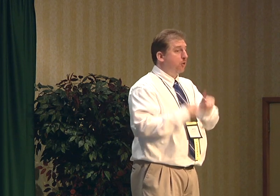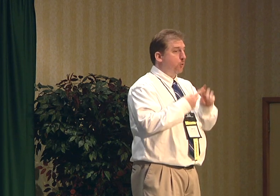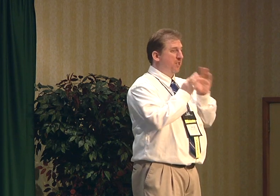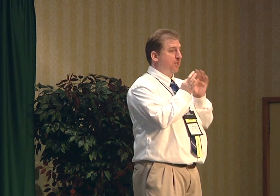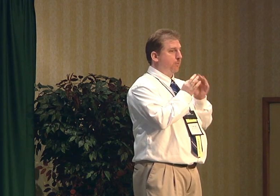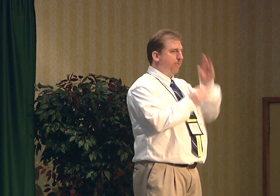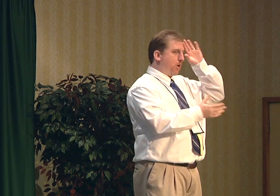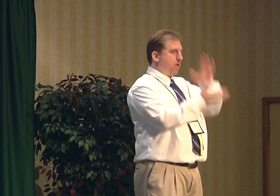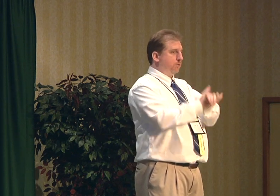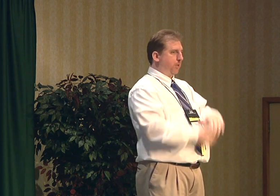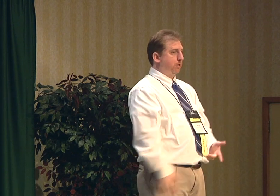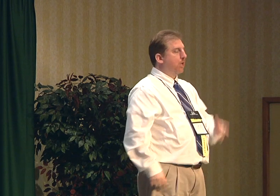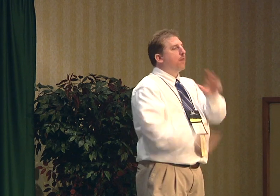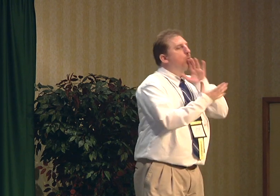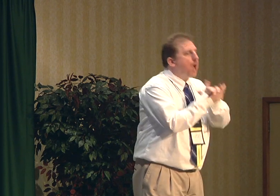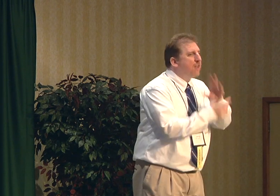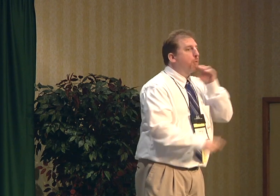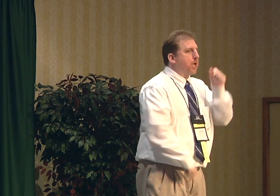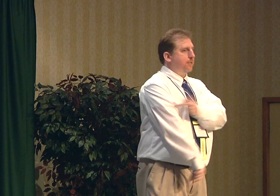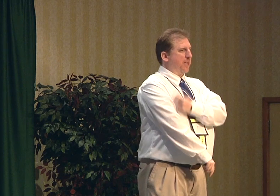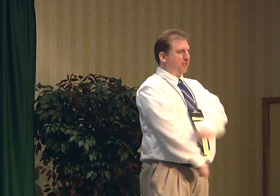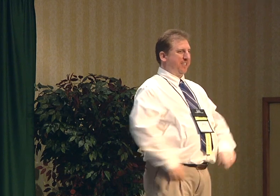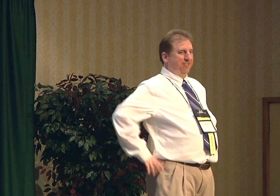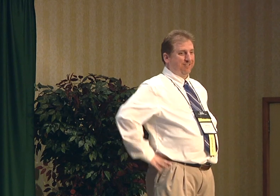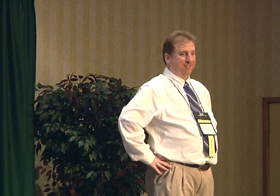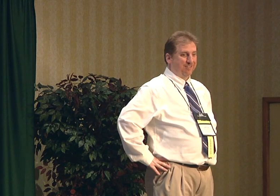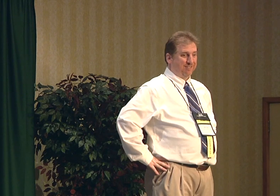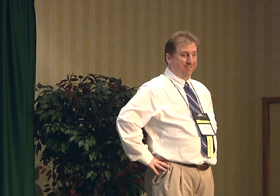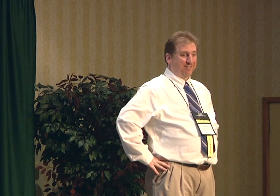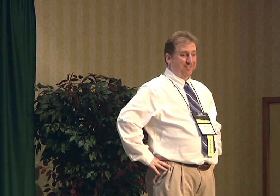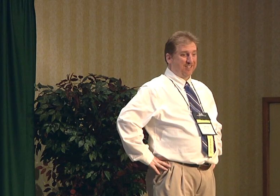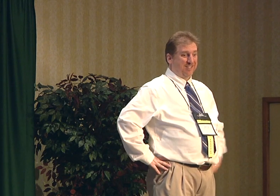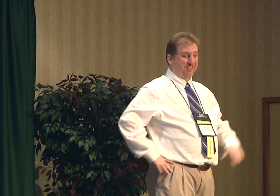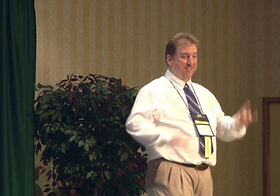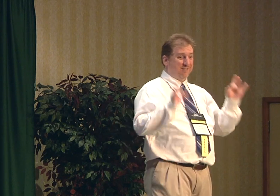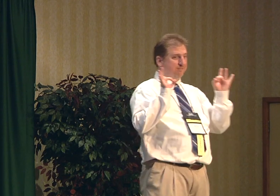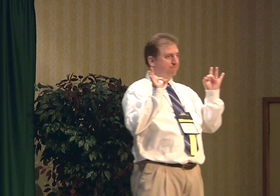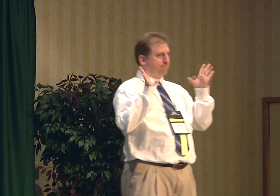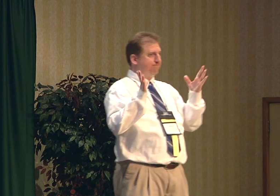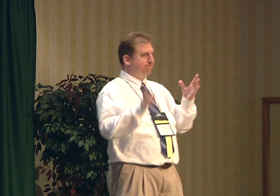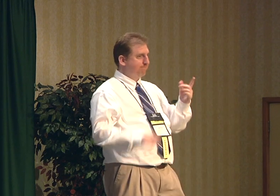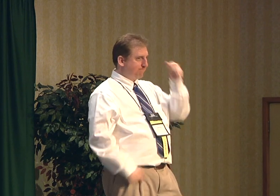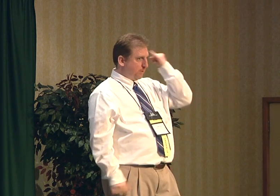The wife had to interpret for the husband. And the wife was the actual patient. The husband was